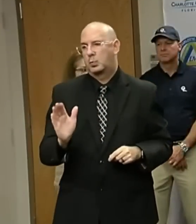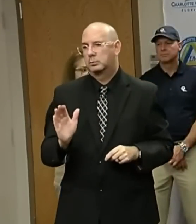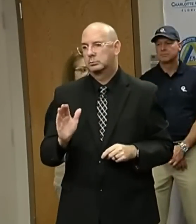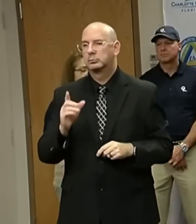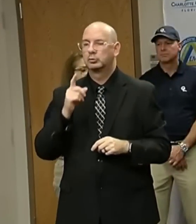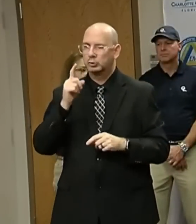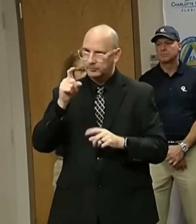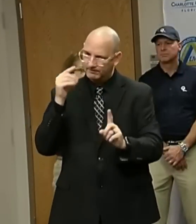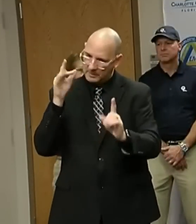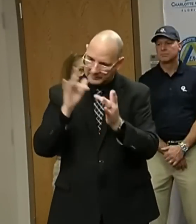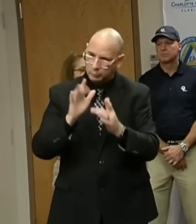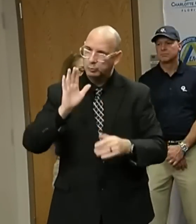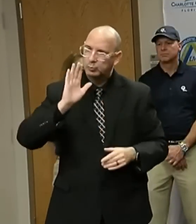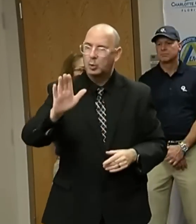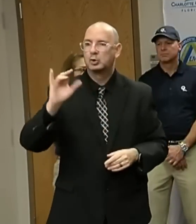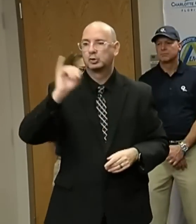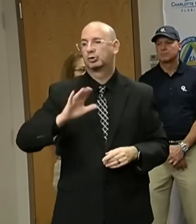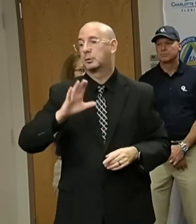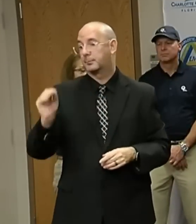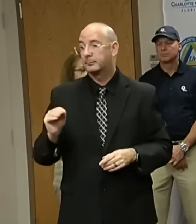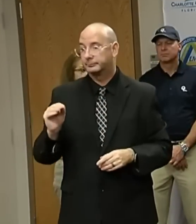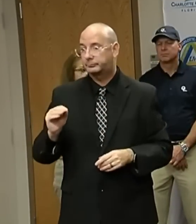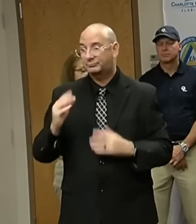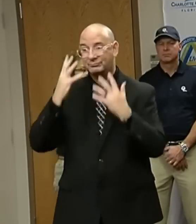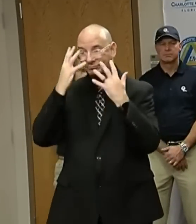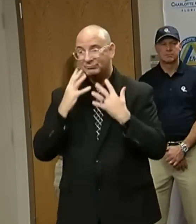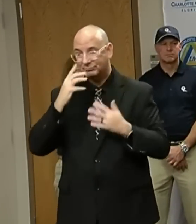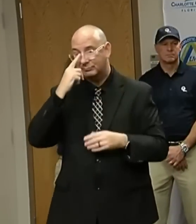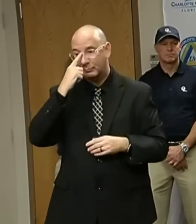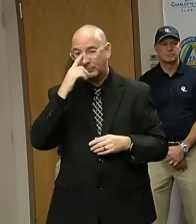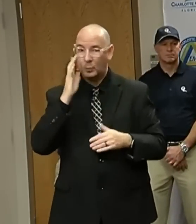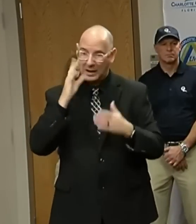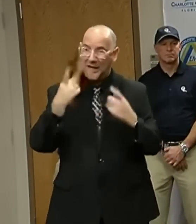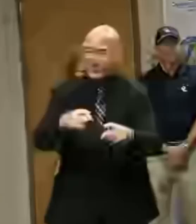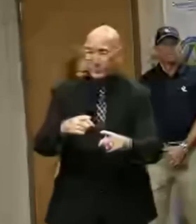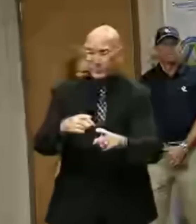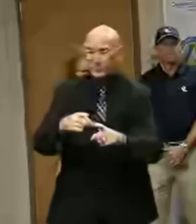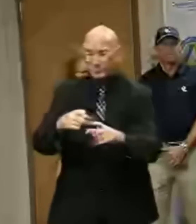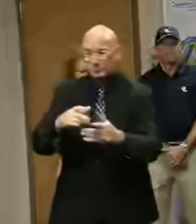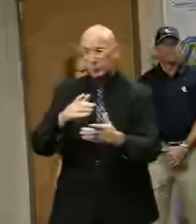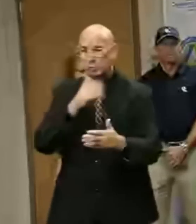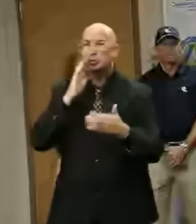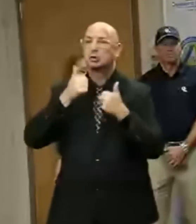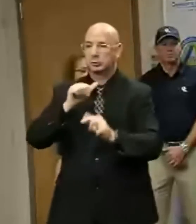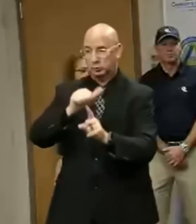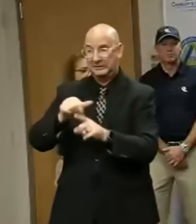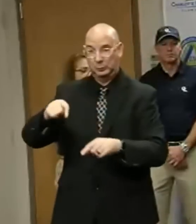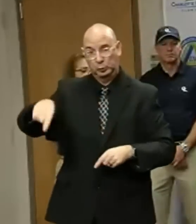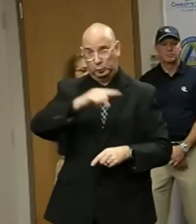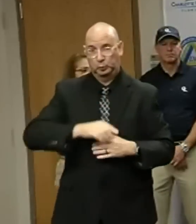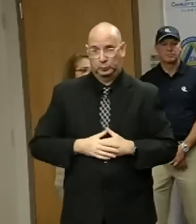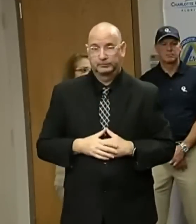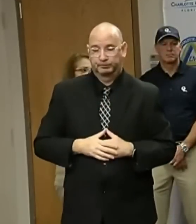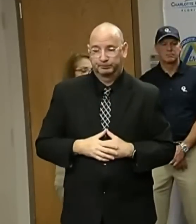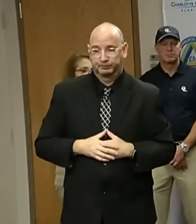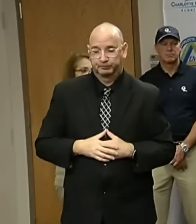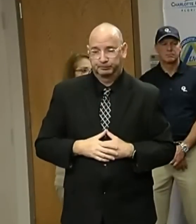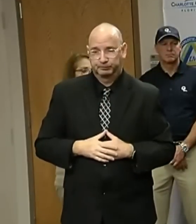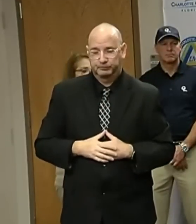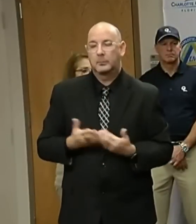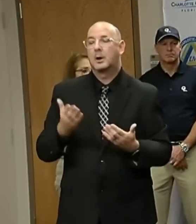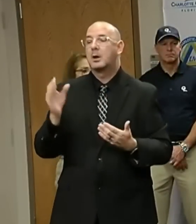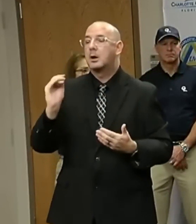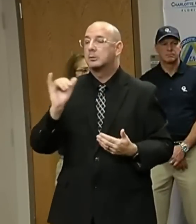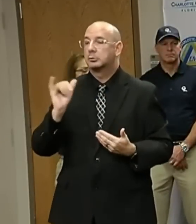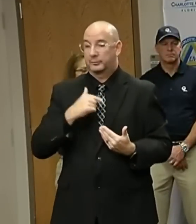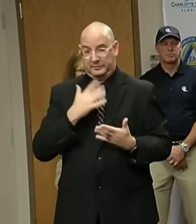that want to prey on people when they're in vulnerable situations, and we do not want that. The other thing I would also say, just from looking at some of the images that